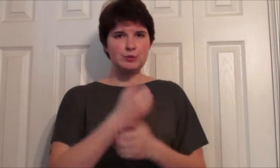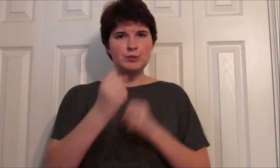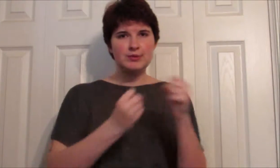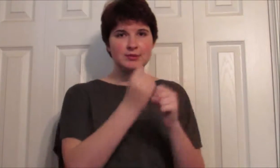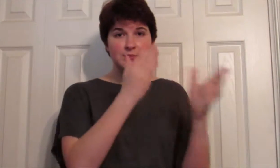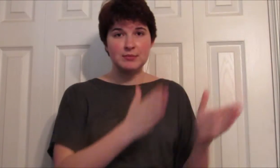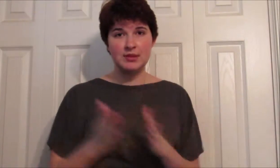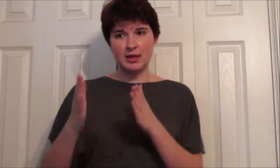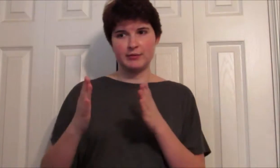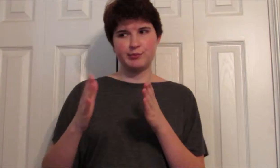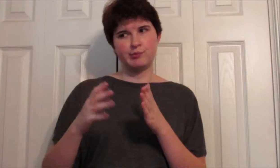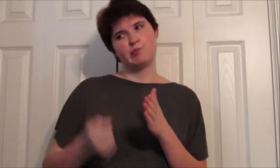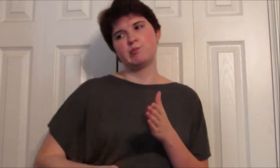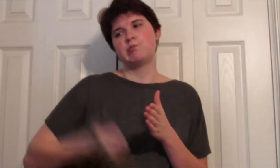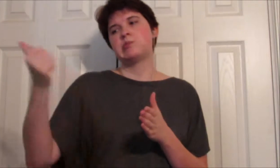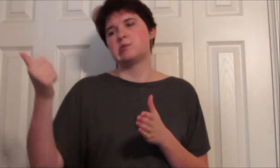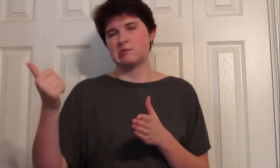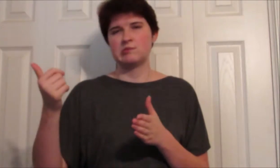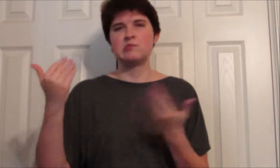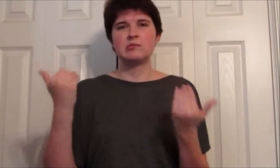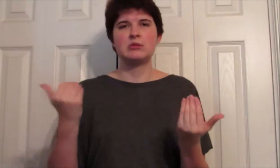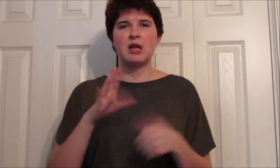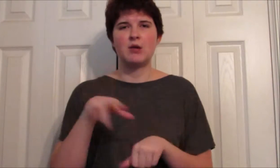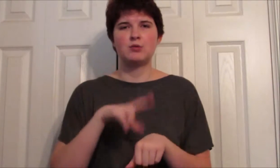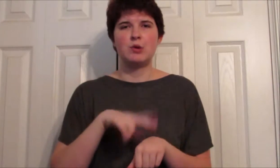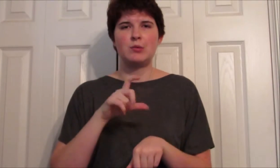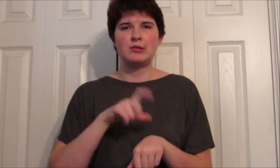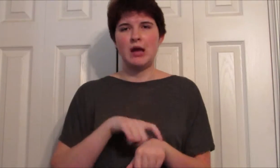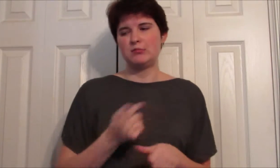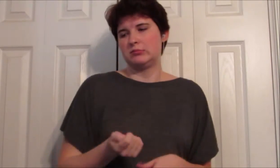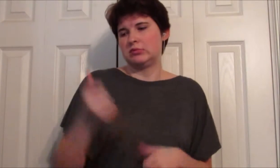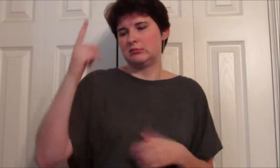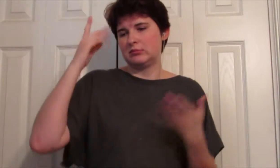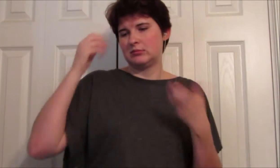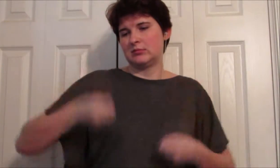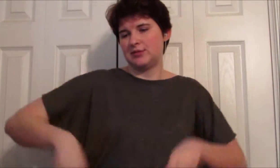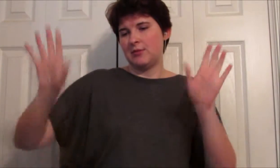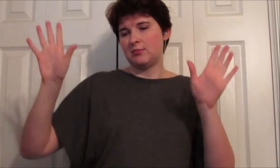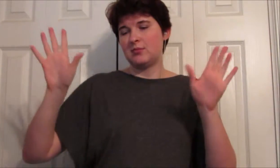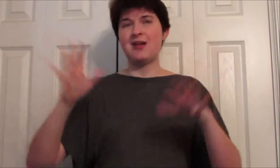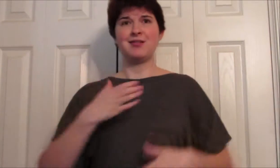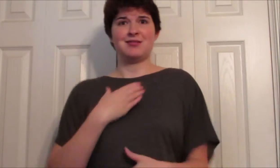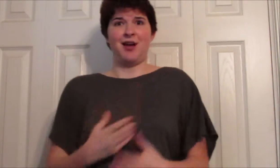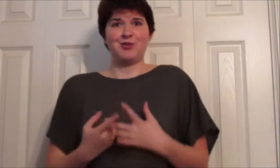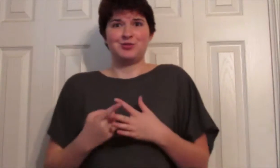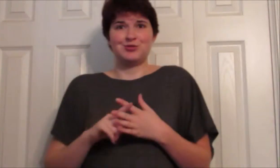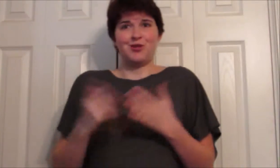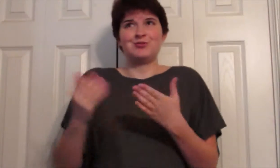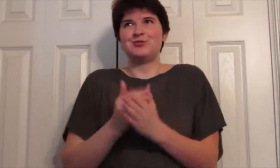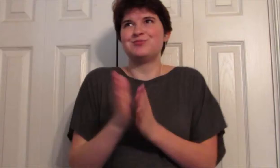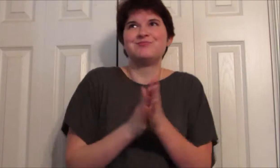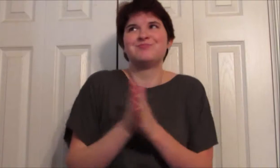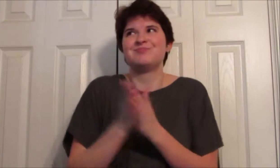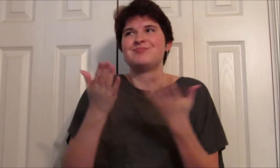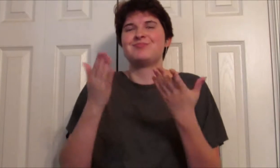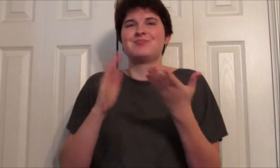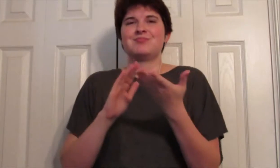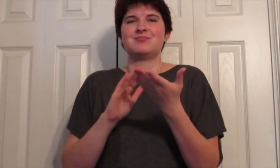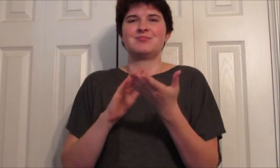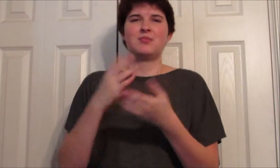Year's resolutions. Usually happens right about now, and all that desire to start anew is quickly becoming a faded